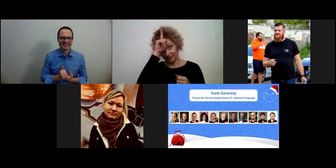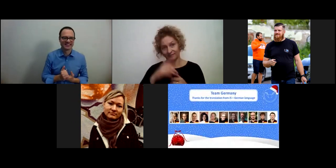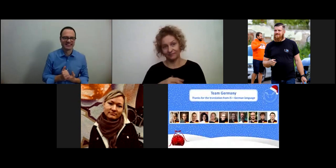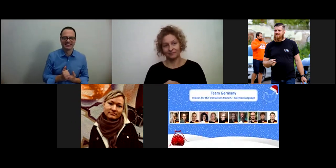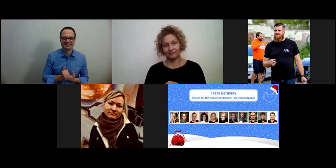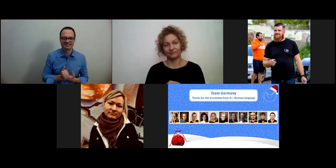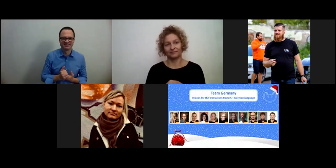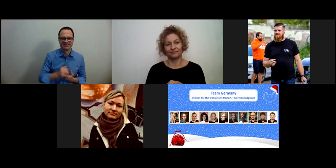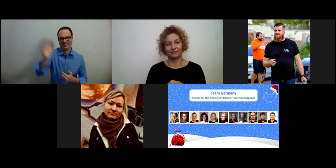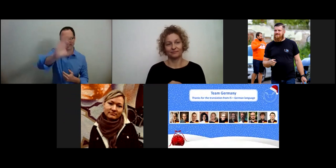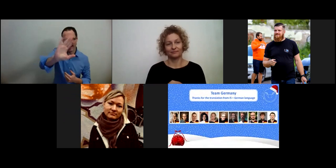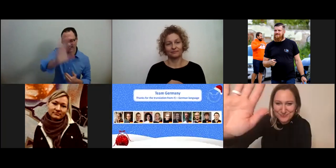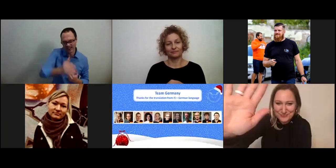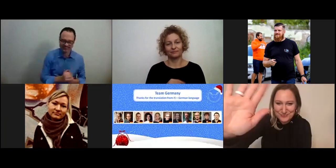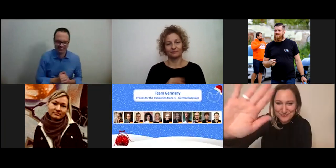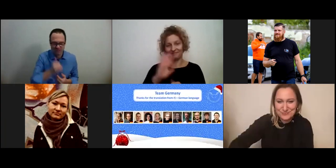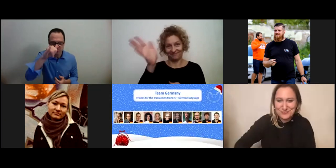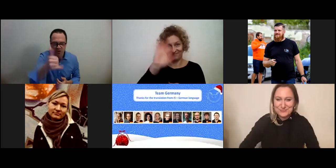Germany.